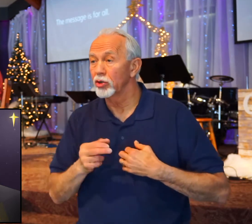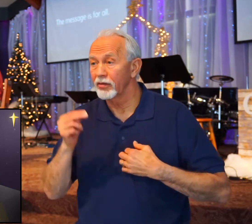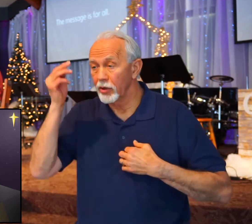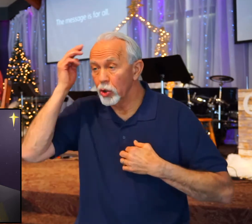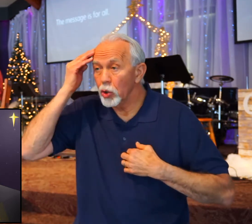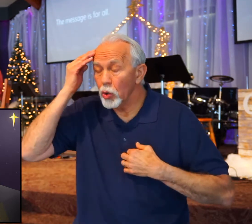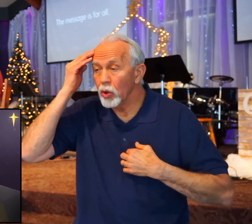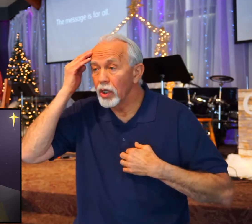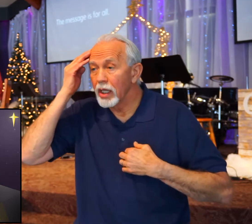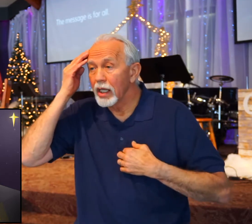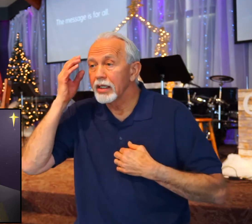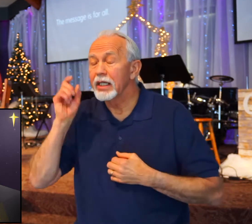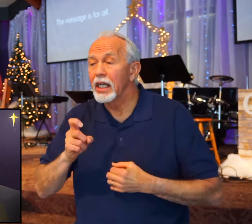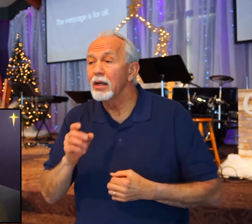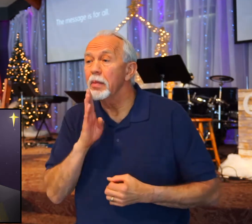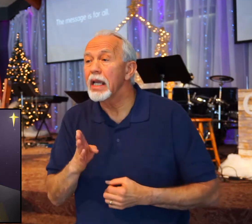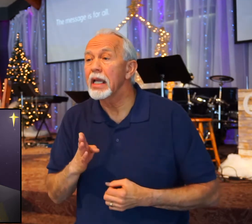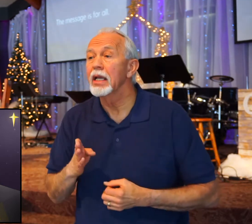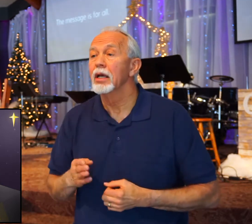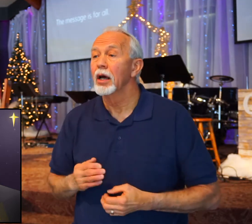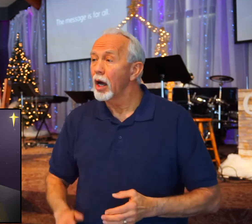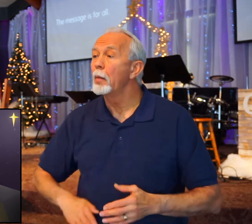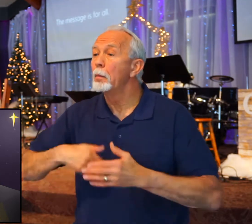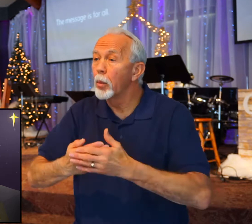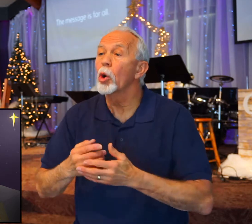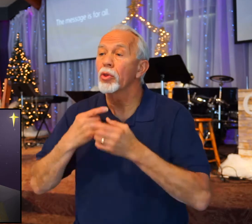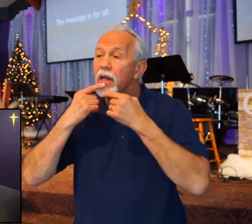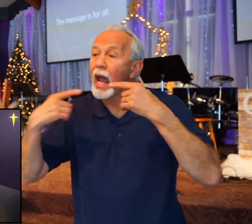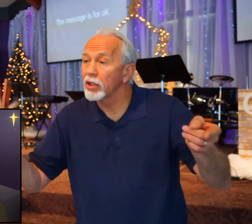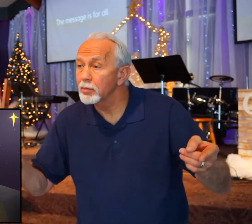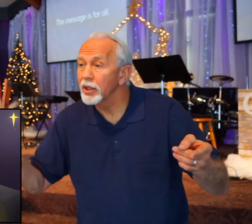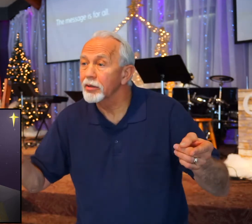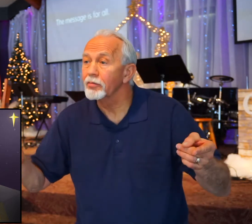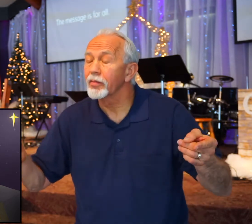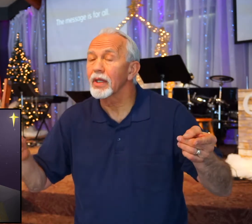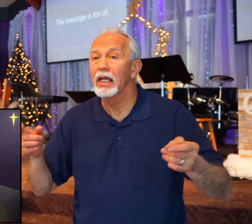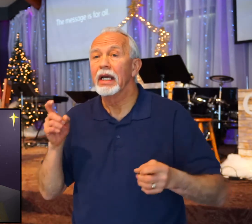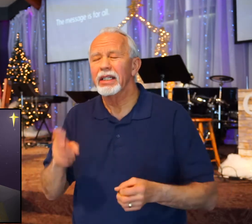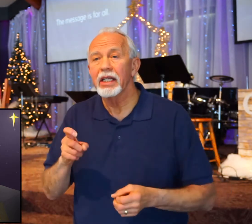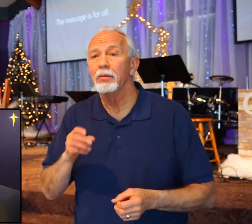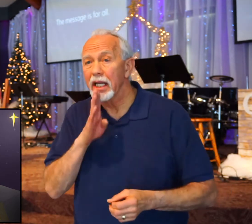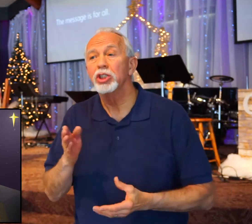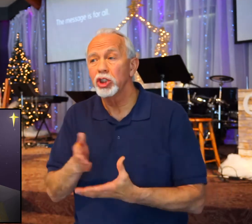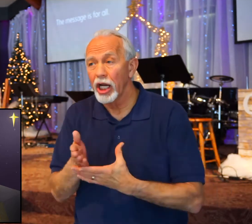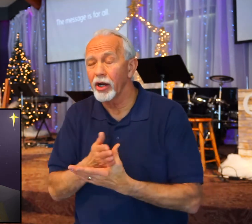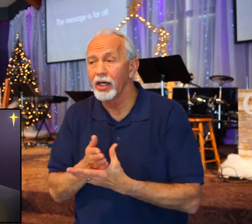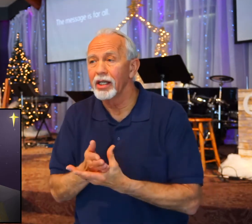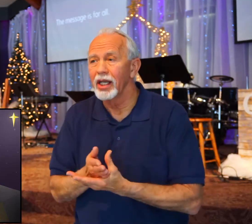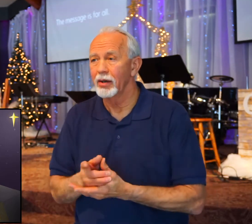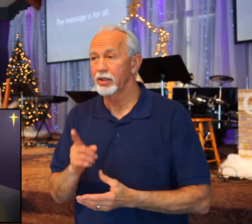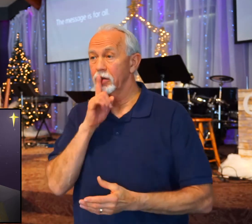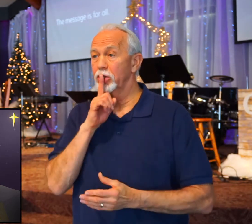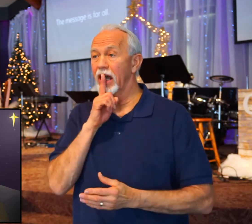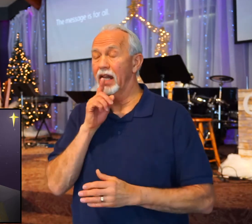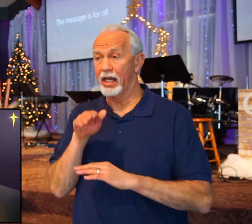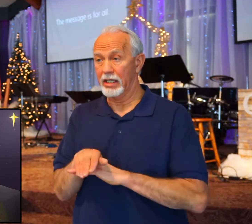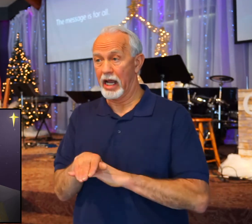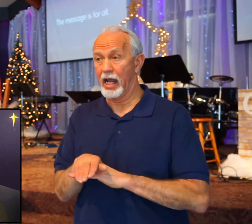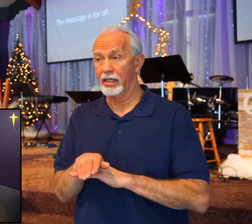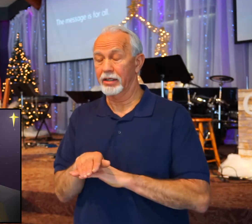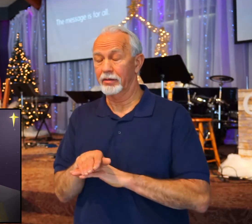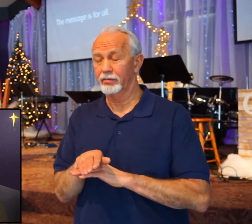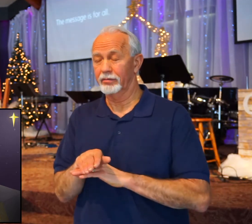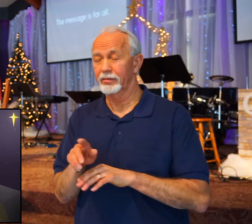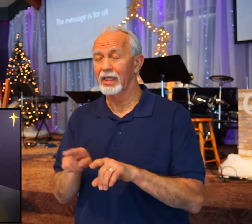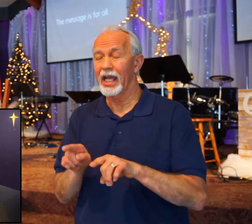be some kind of announcement made. The news was going to have to be shared. It was a silent night, as we sing